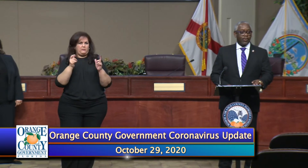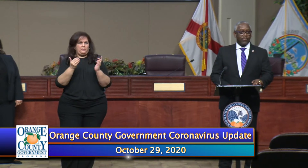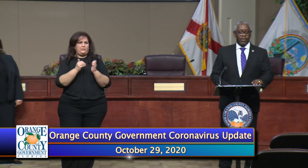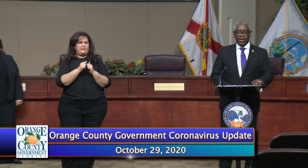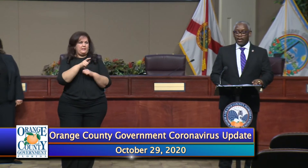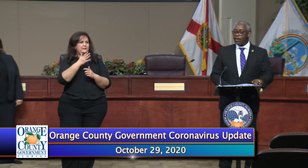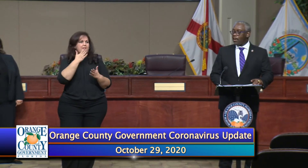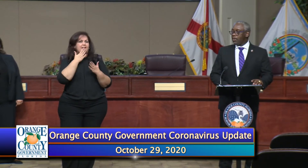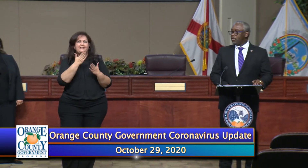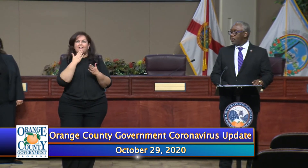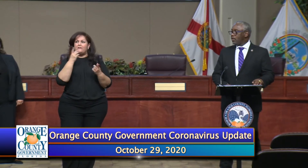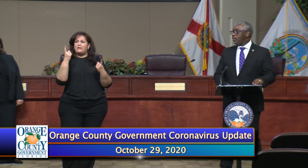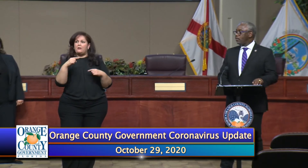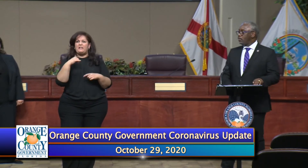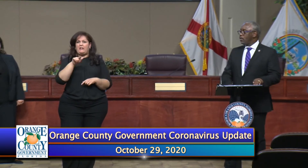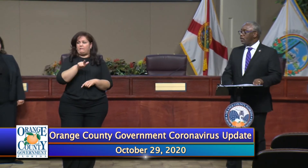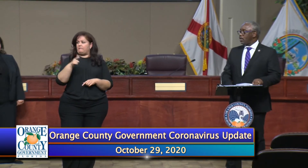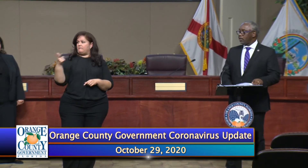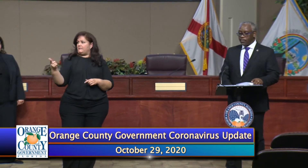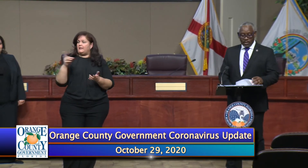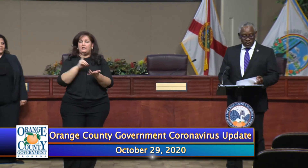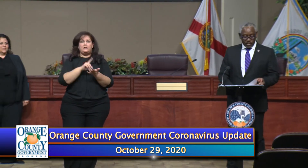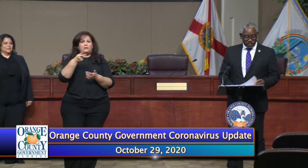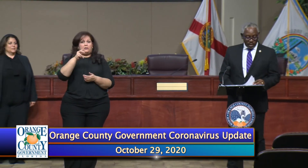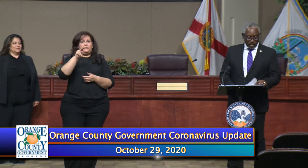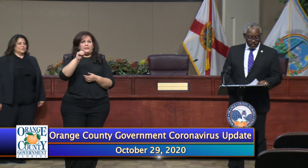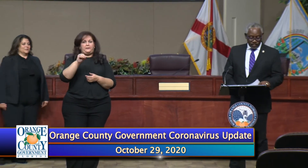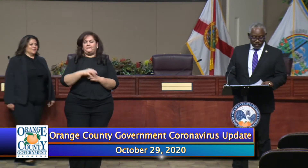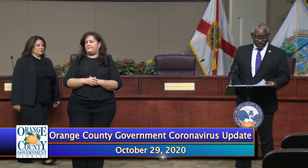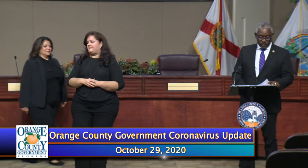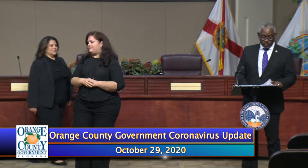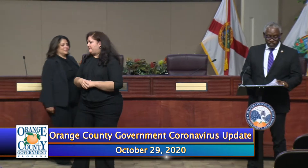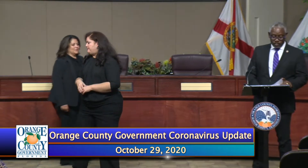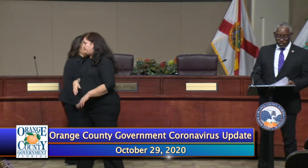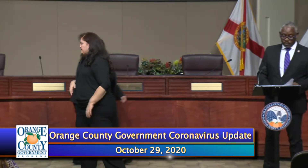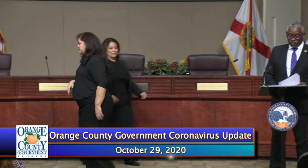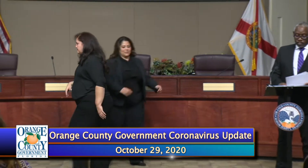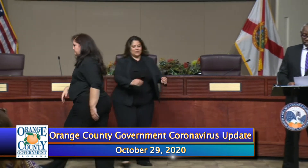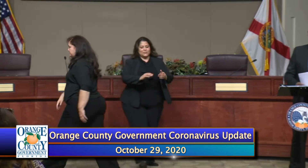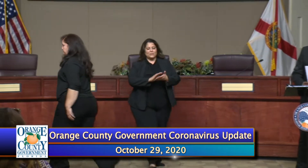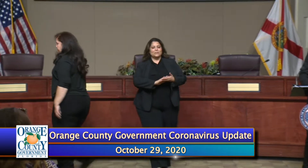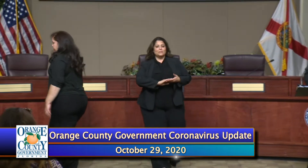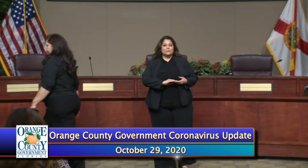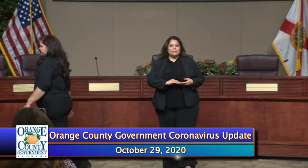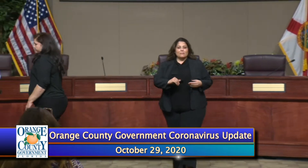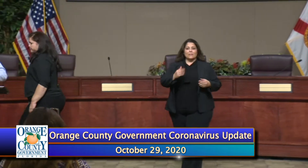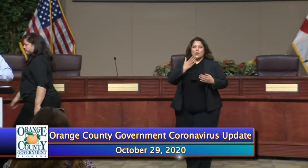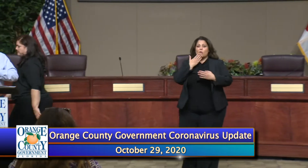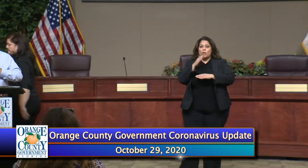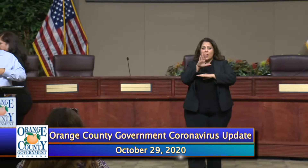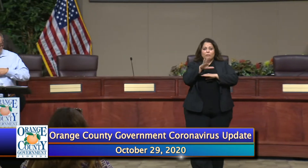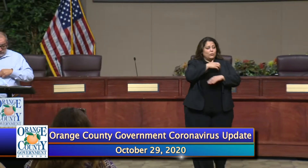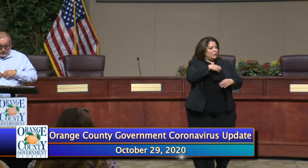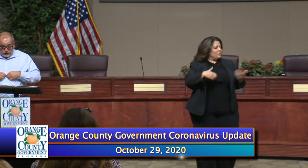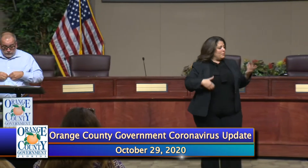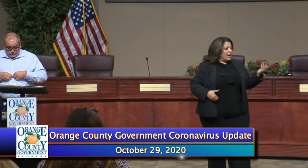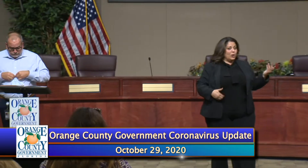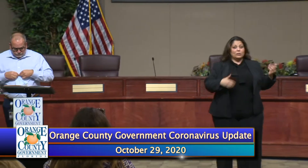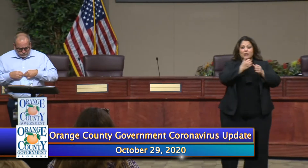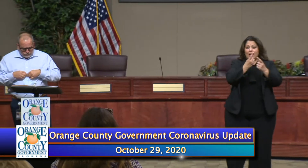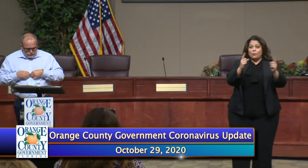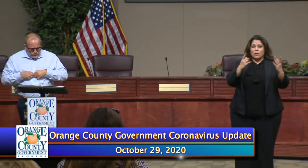you, sir, for being here. I'm going to turn it over to Dr. Pino at this time. Good afternoon, Mayor. Good afternoon, everyone. Thanks for being